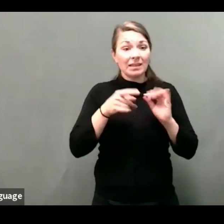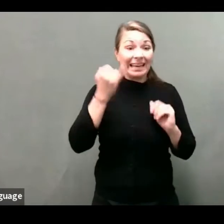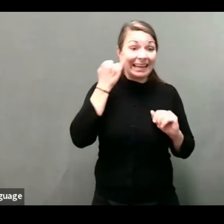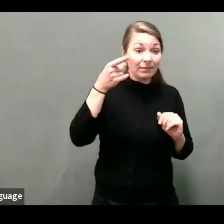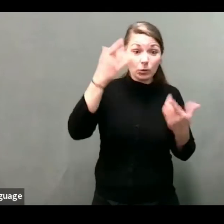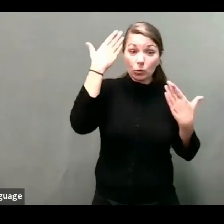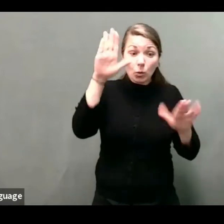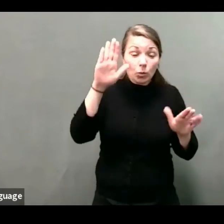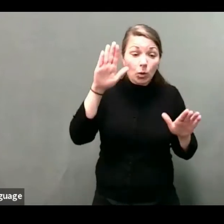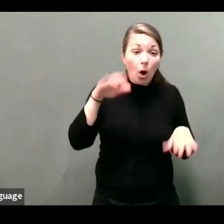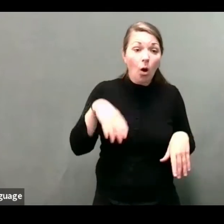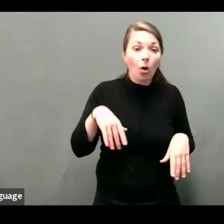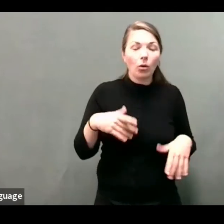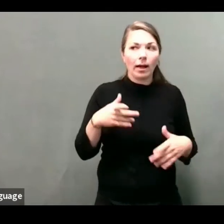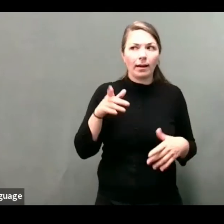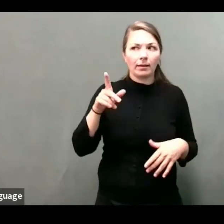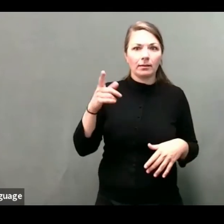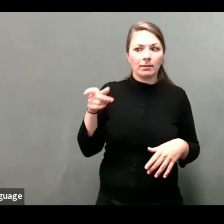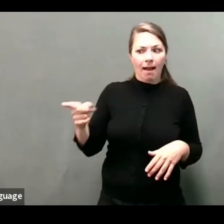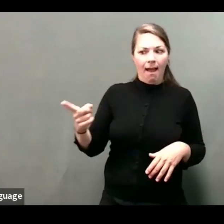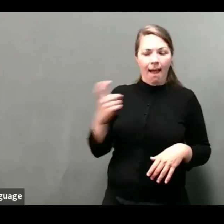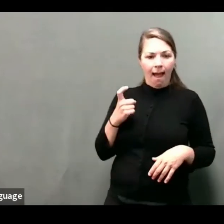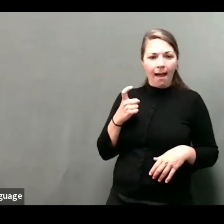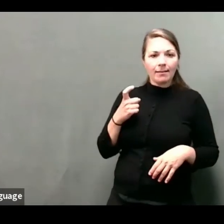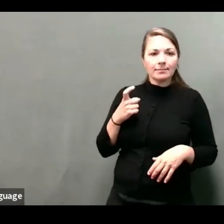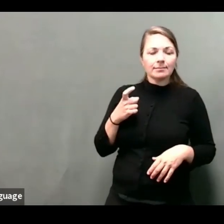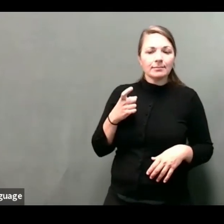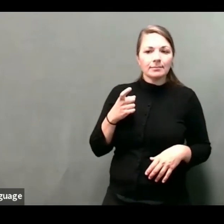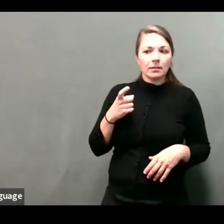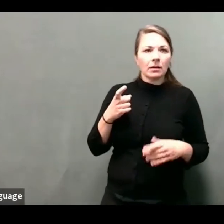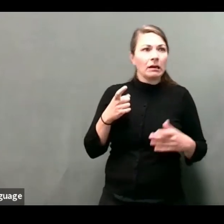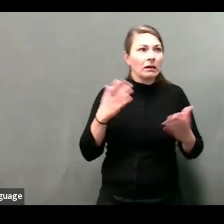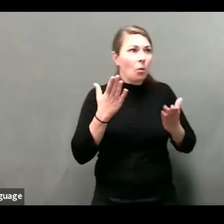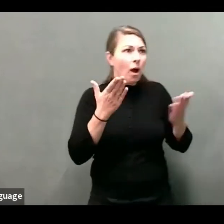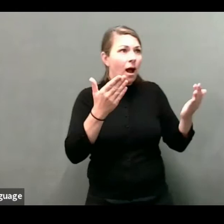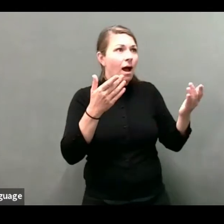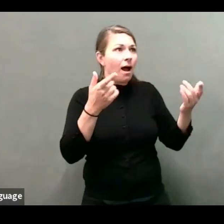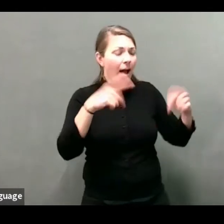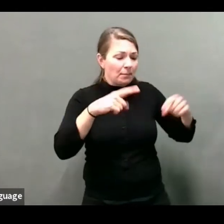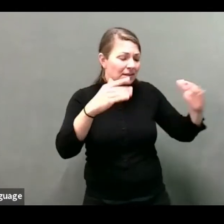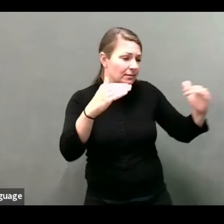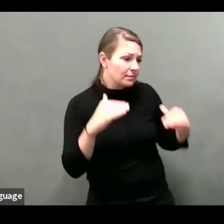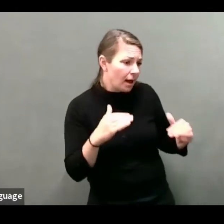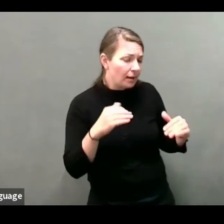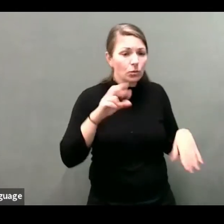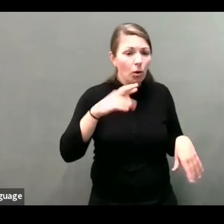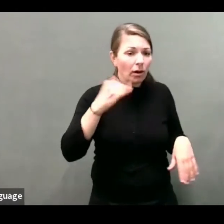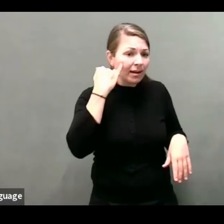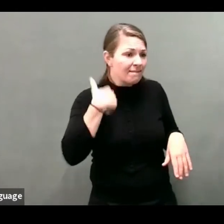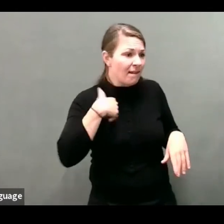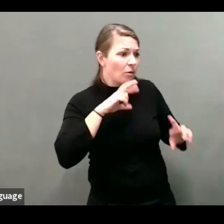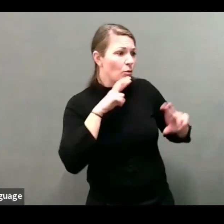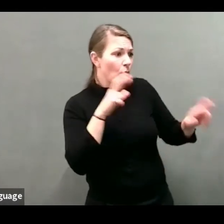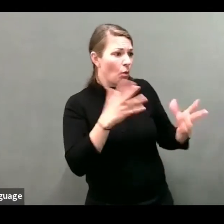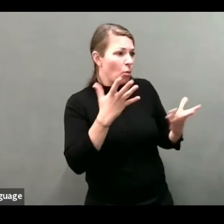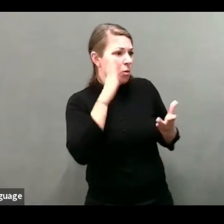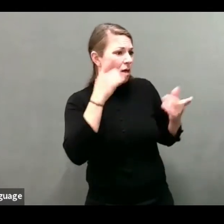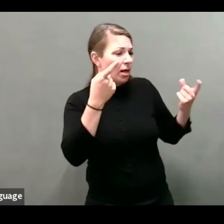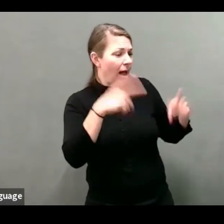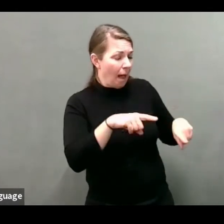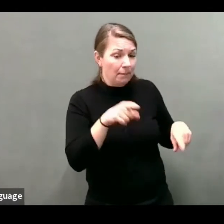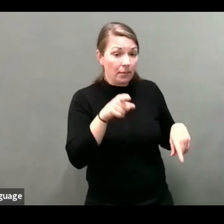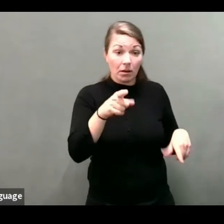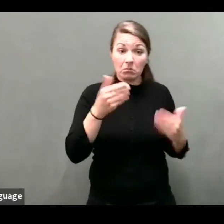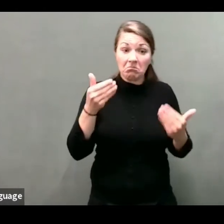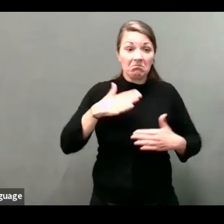can't answer a specific question about what happens next, or if I report, will this happen, then just go ahead, first of all, admit what